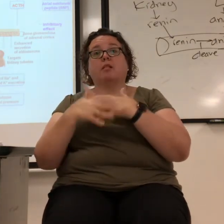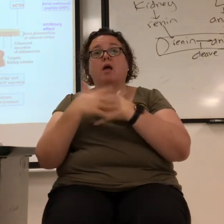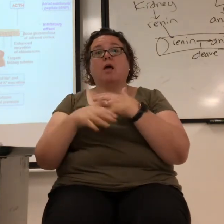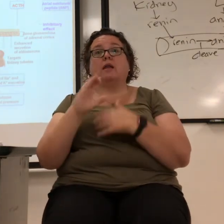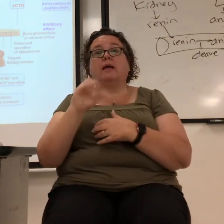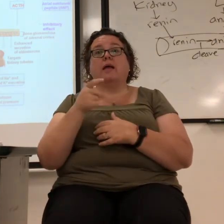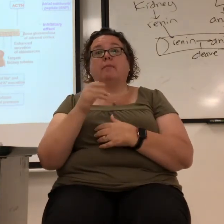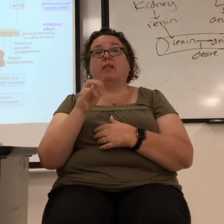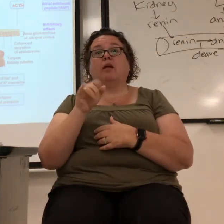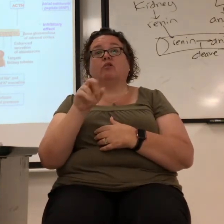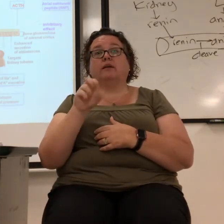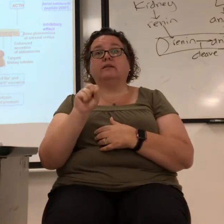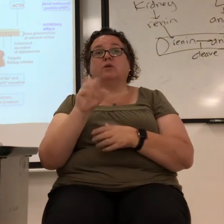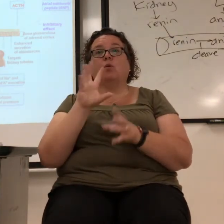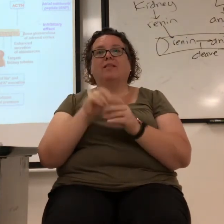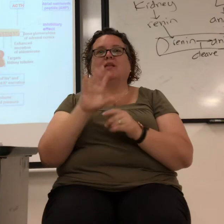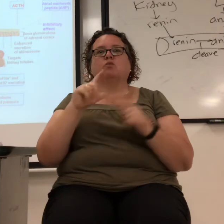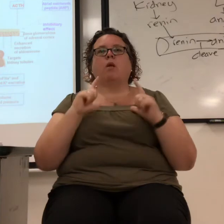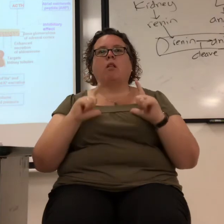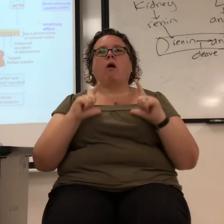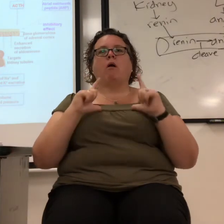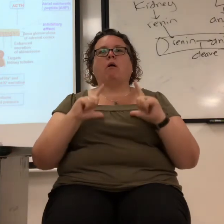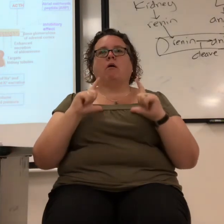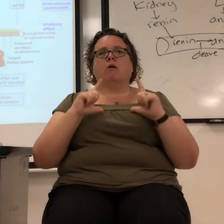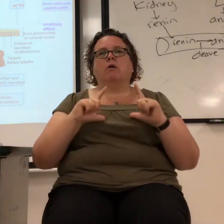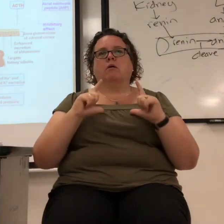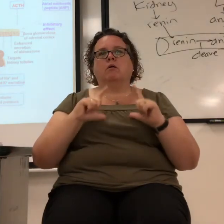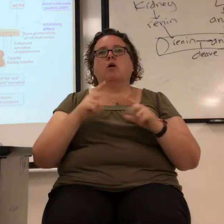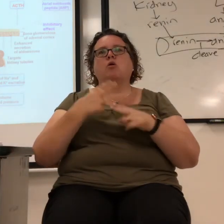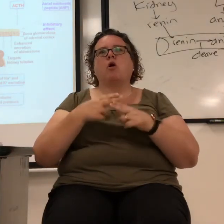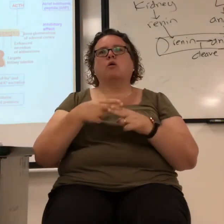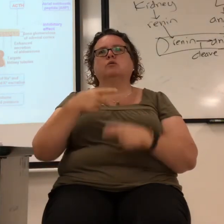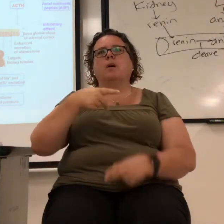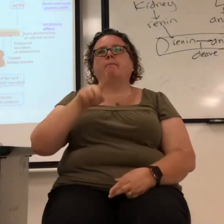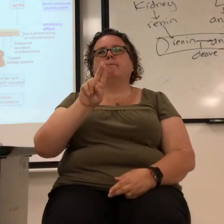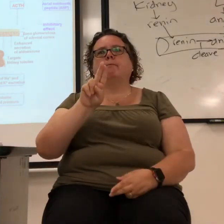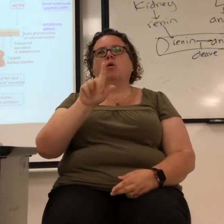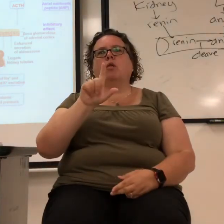lung, called pulmonary capillaries.